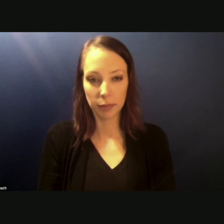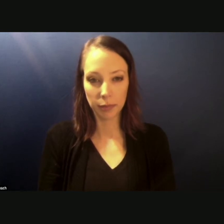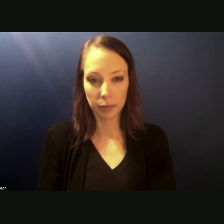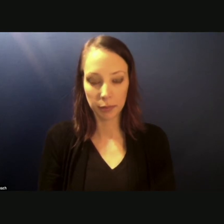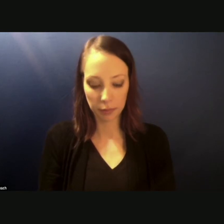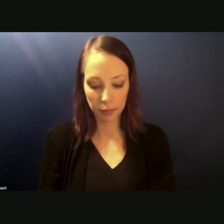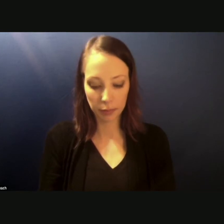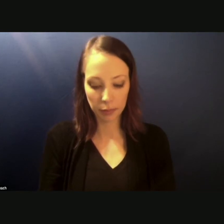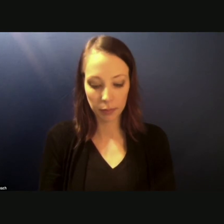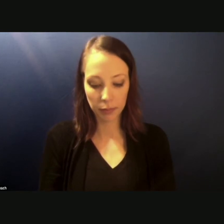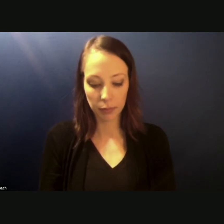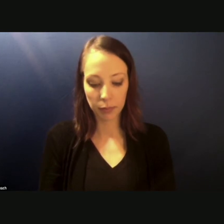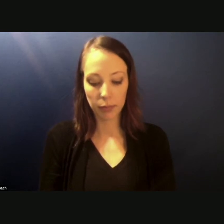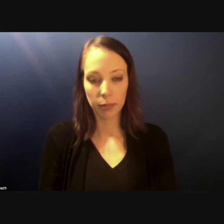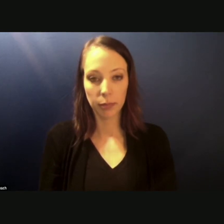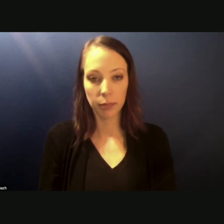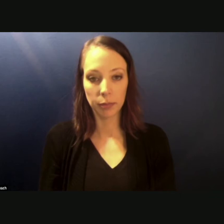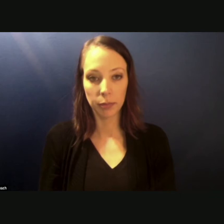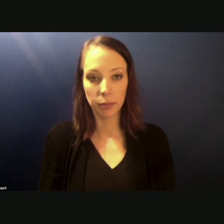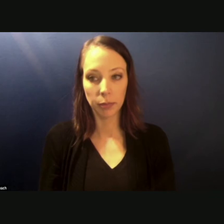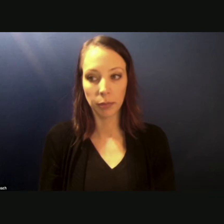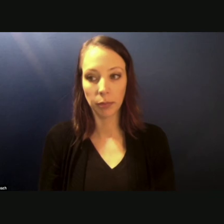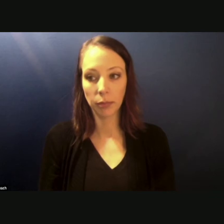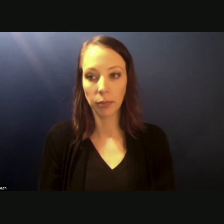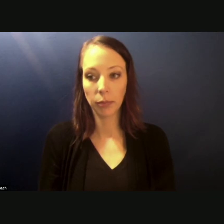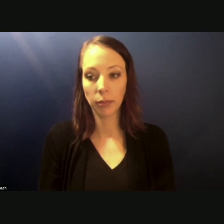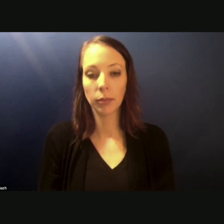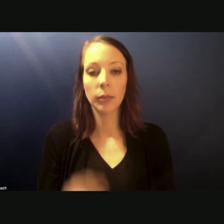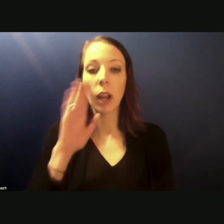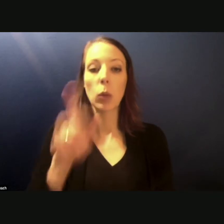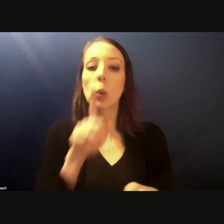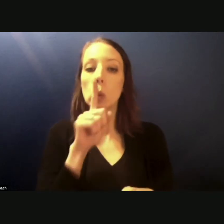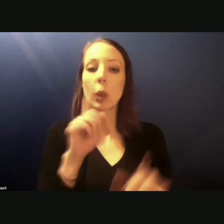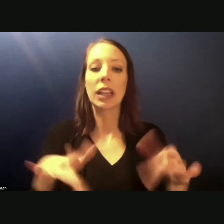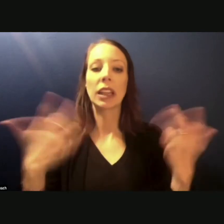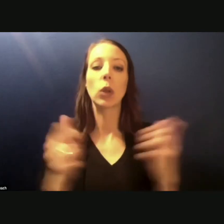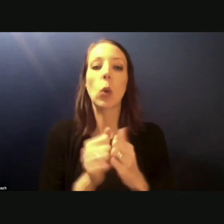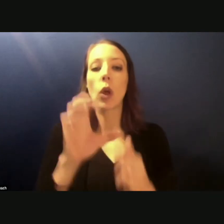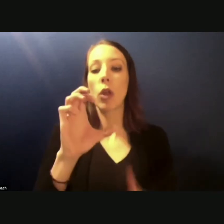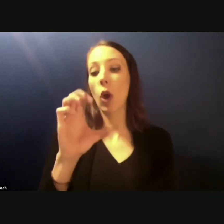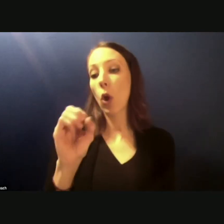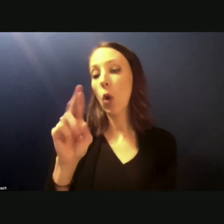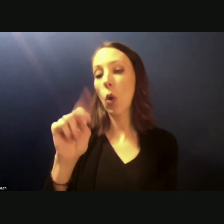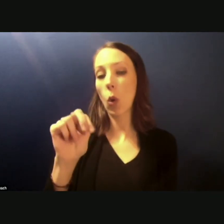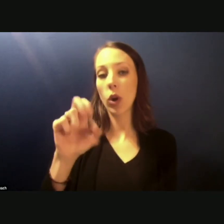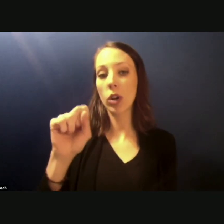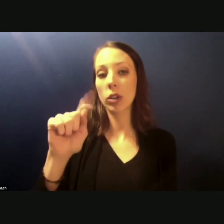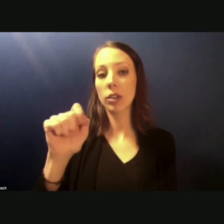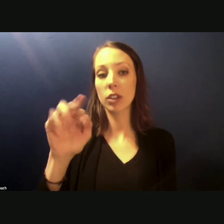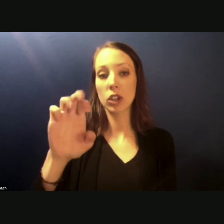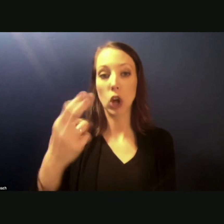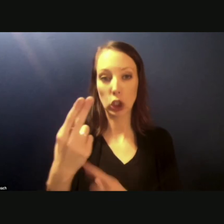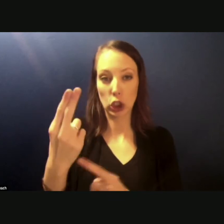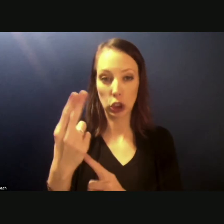And so with this, I'm just using a very light layer of cornstarch. It doesn't have to be like perfectly battered.